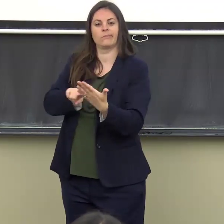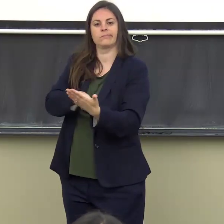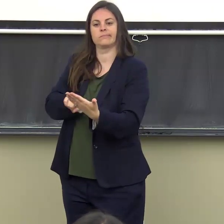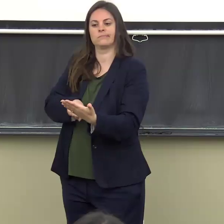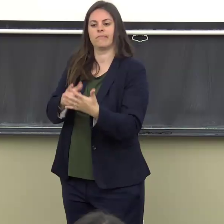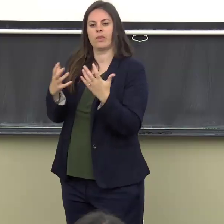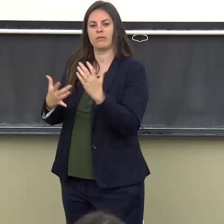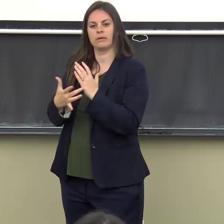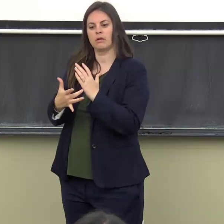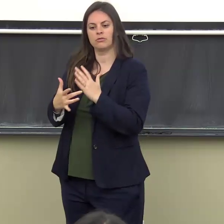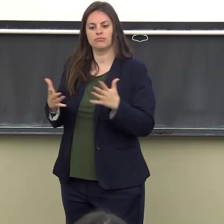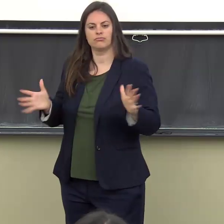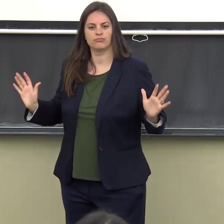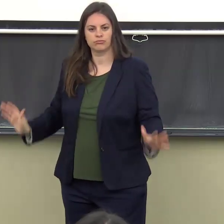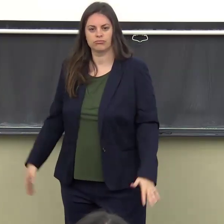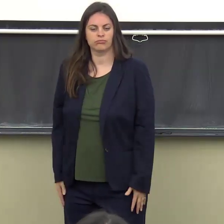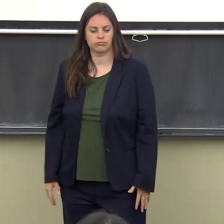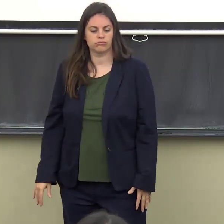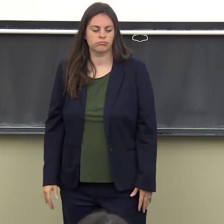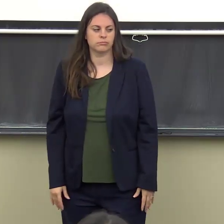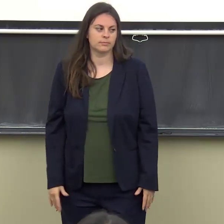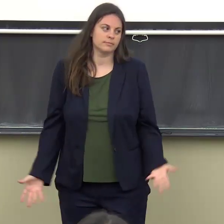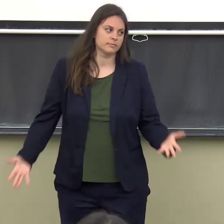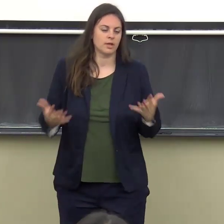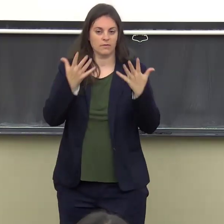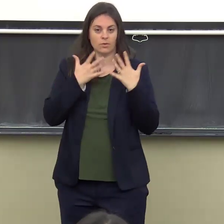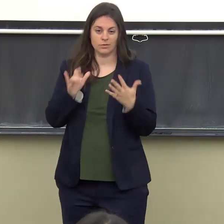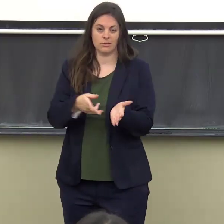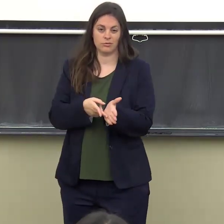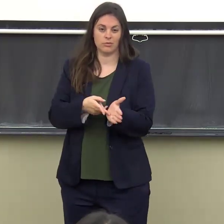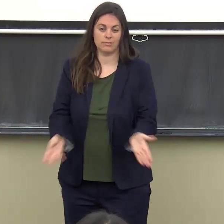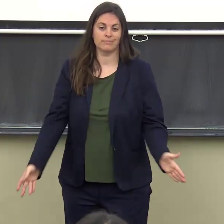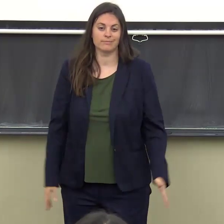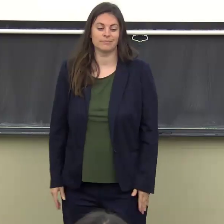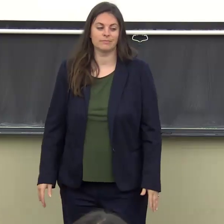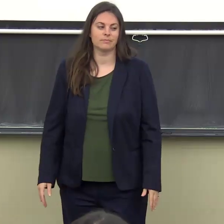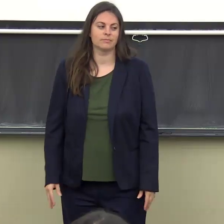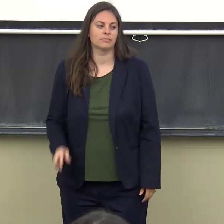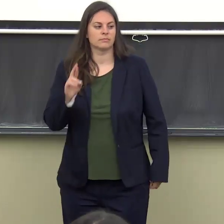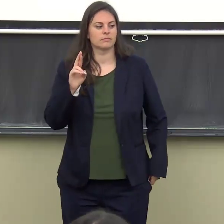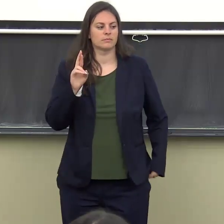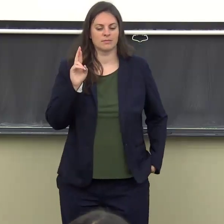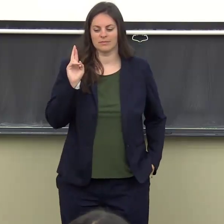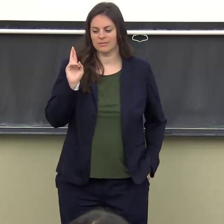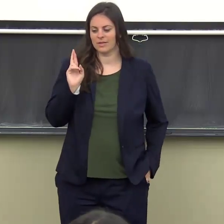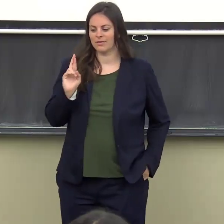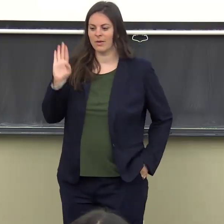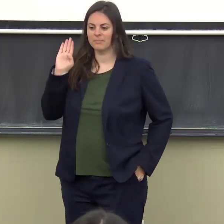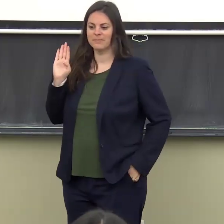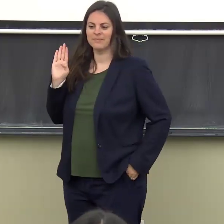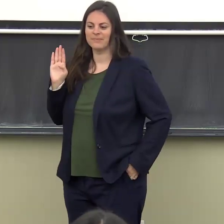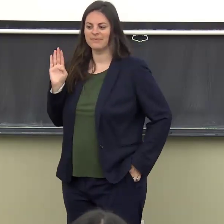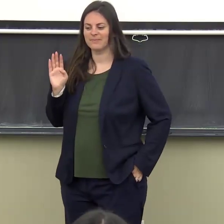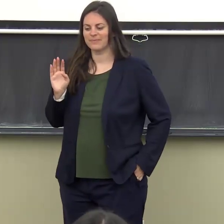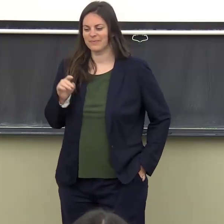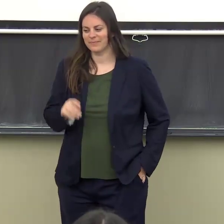lot of technology. That's just unfortunately the truth. Right. And Rob is very eager to say something, and then